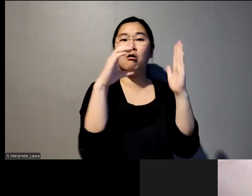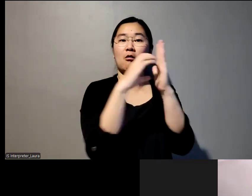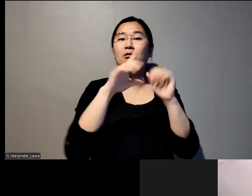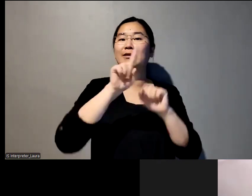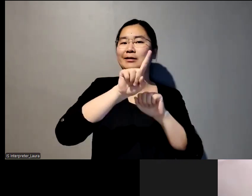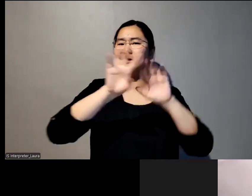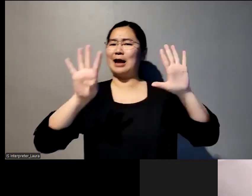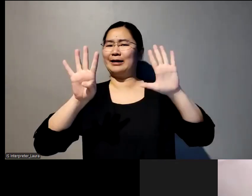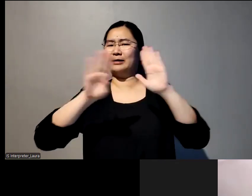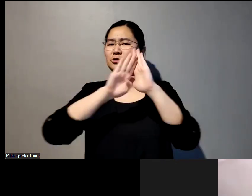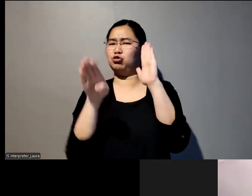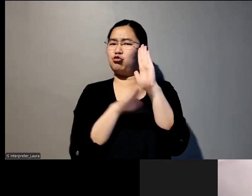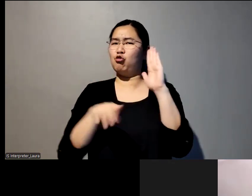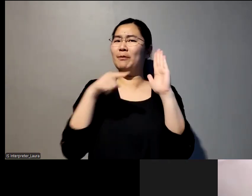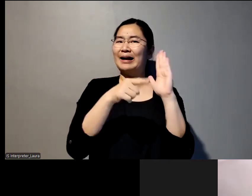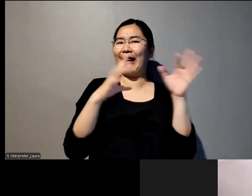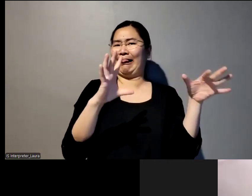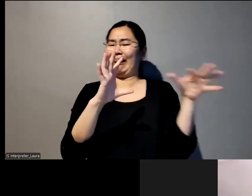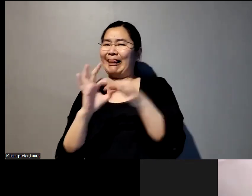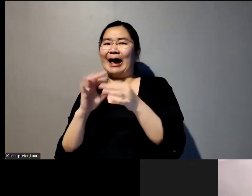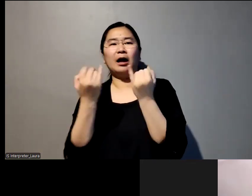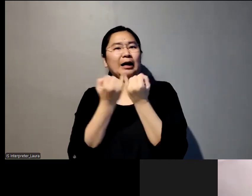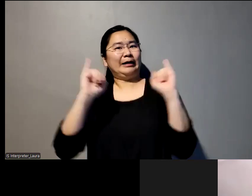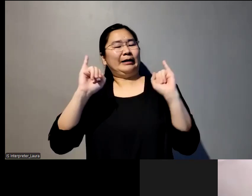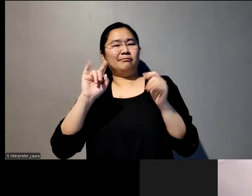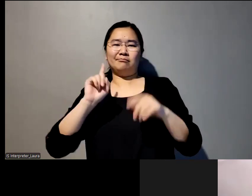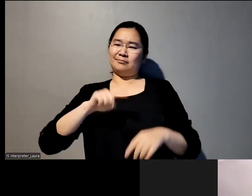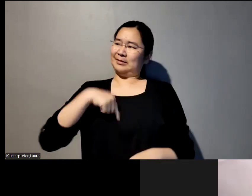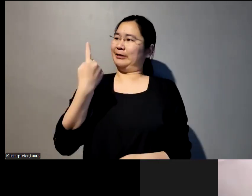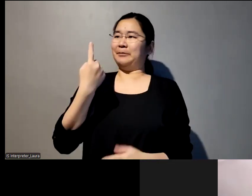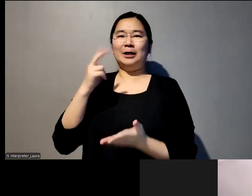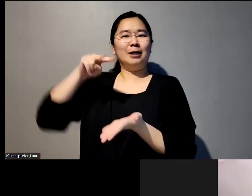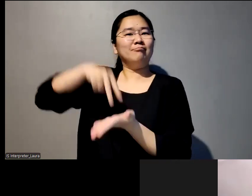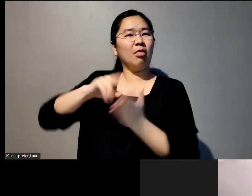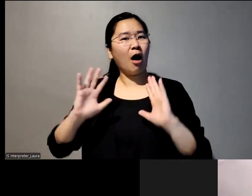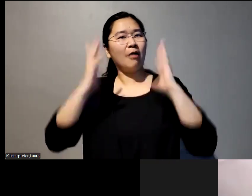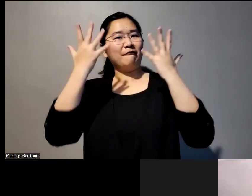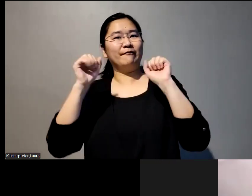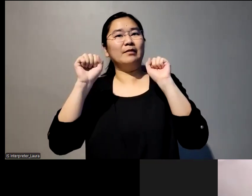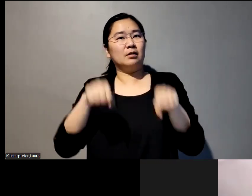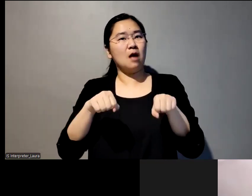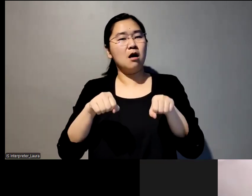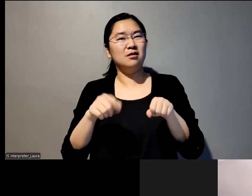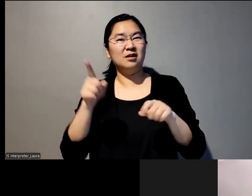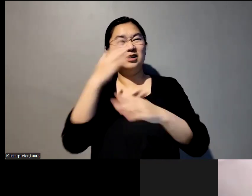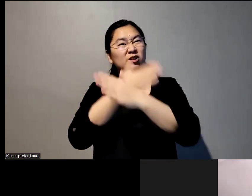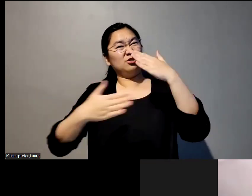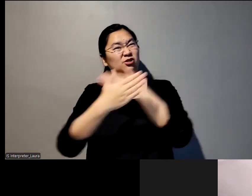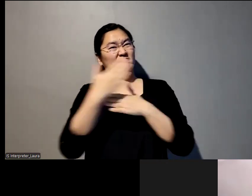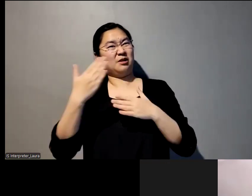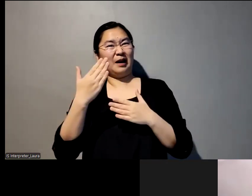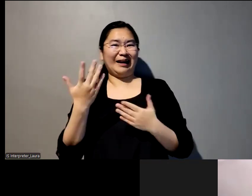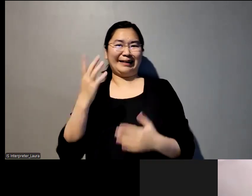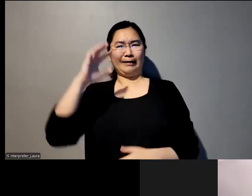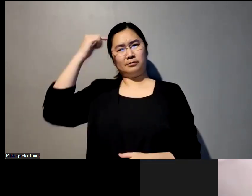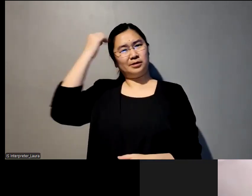project manager. He's also been a fellow with the International Disability Alliance, of which we're very proud. And the work that he's doing now is